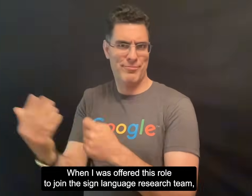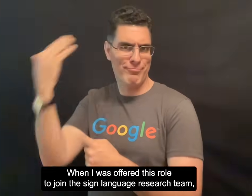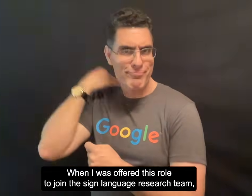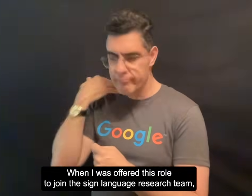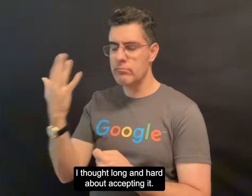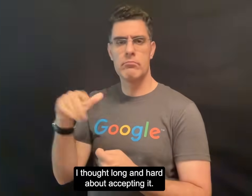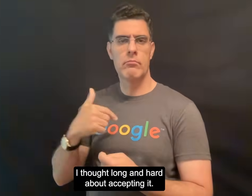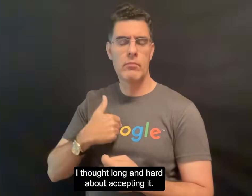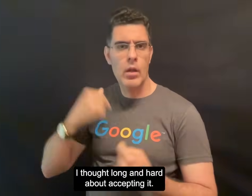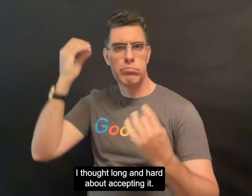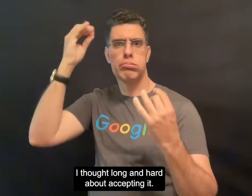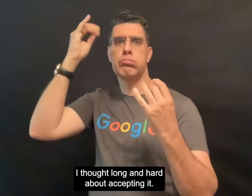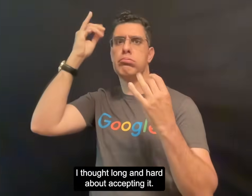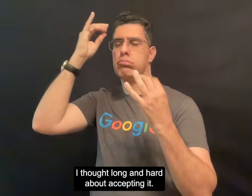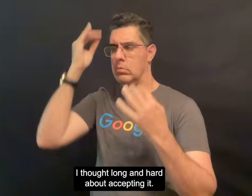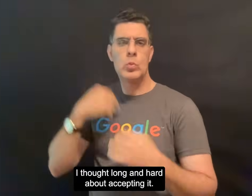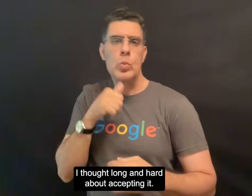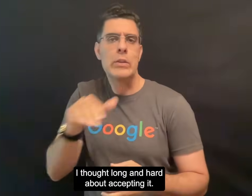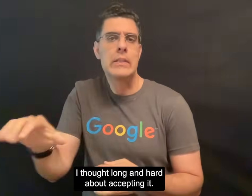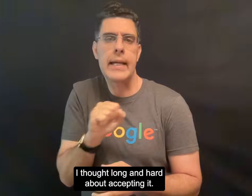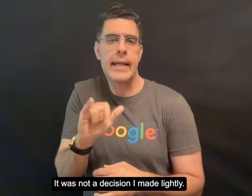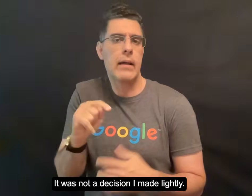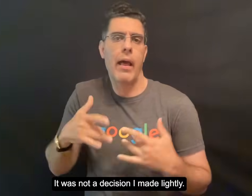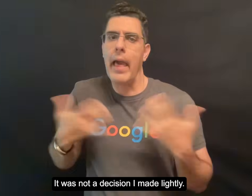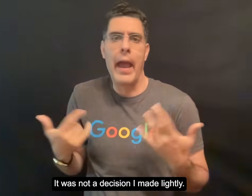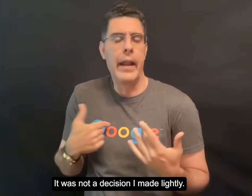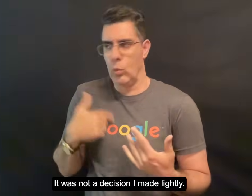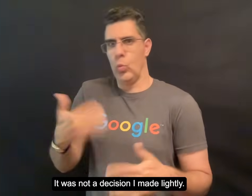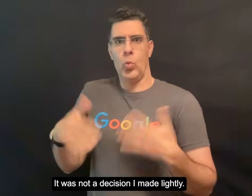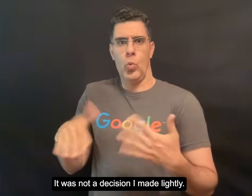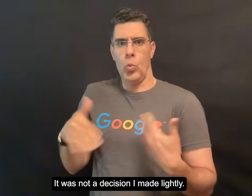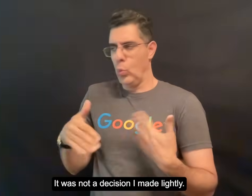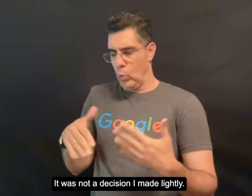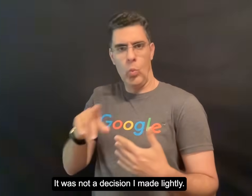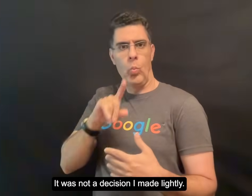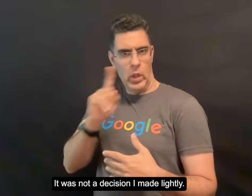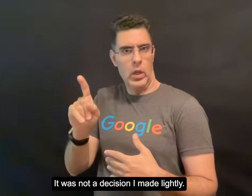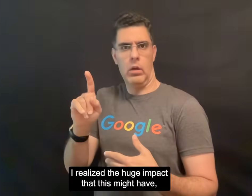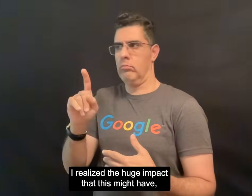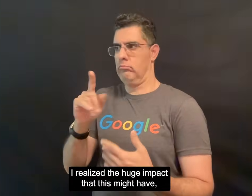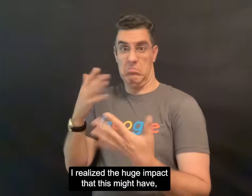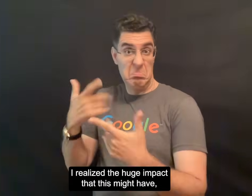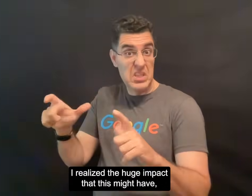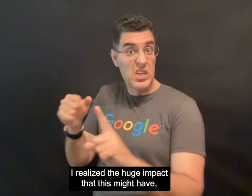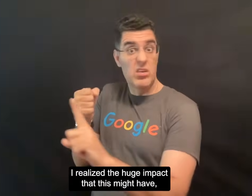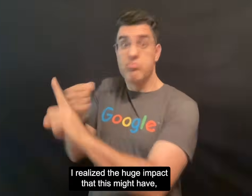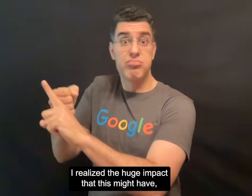I thought long and hard about accepting it. It was not a decision I made lightly. I realized the